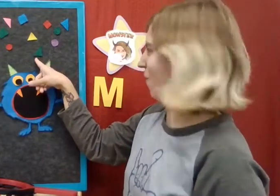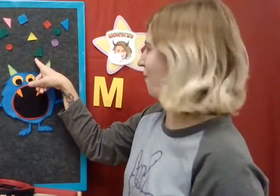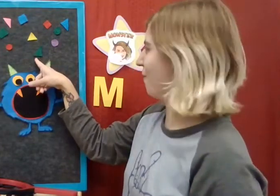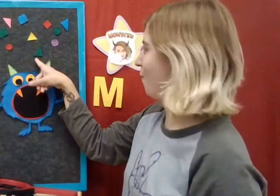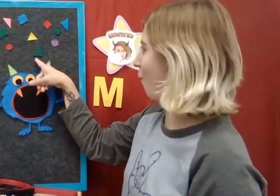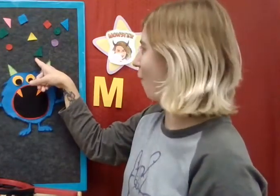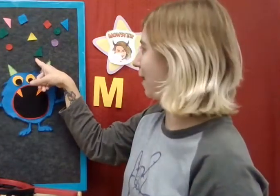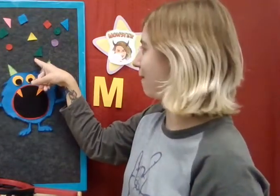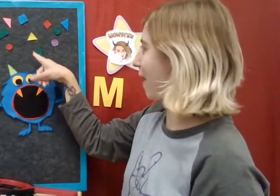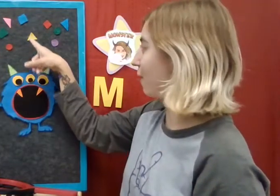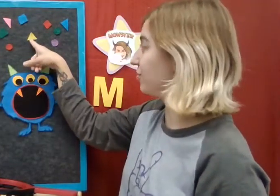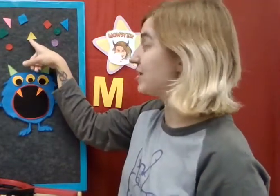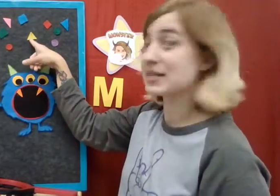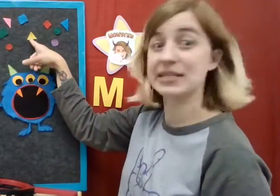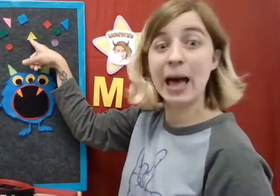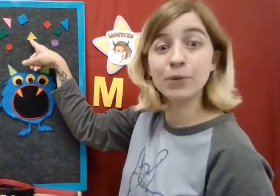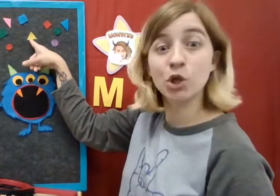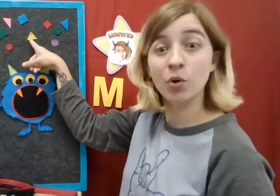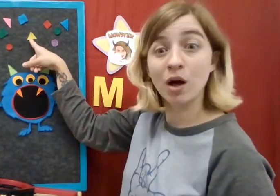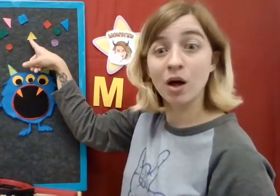No. What about this? Is that blue?